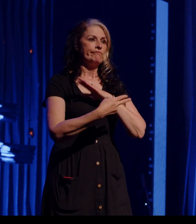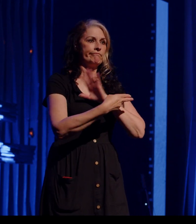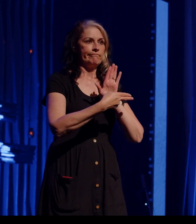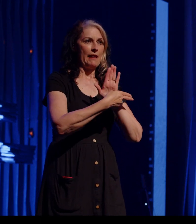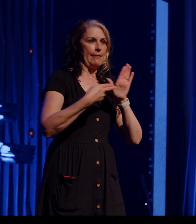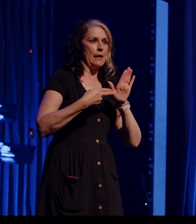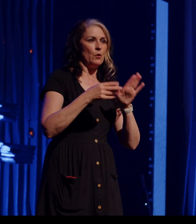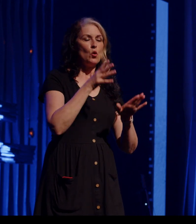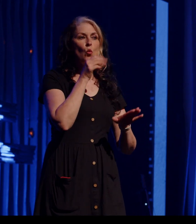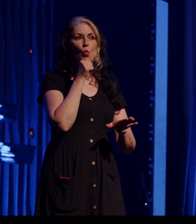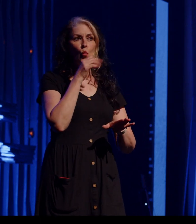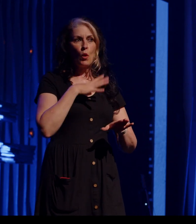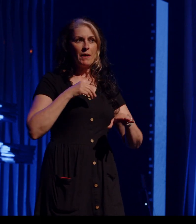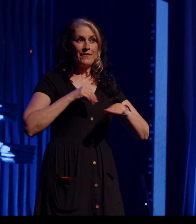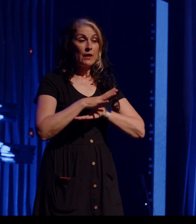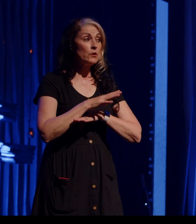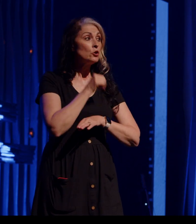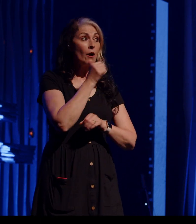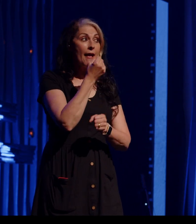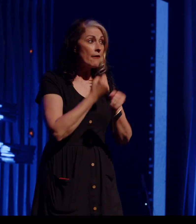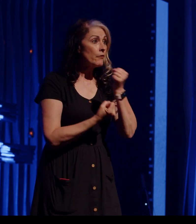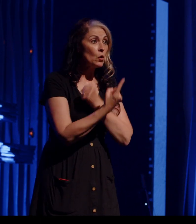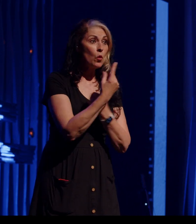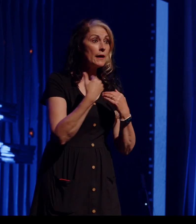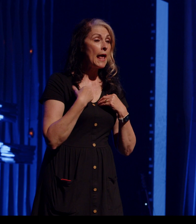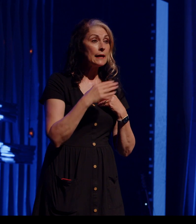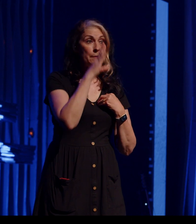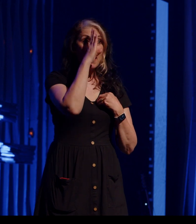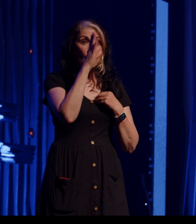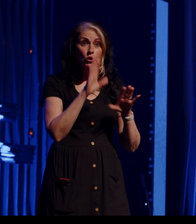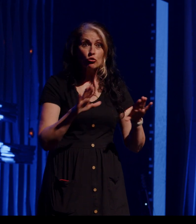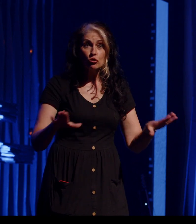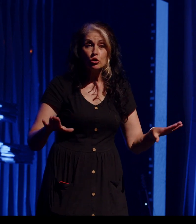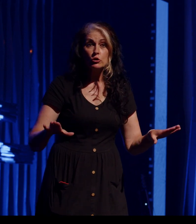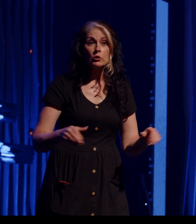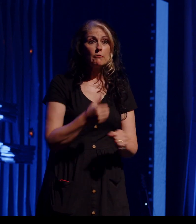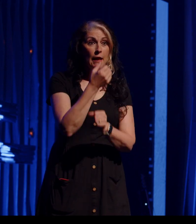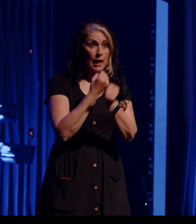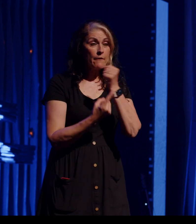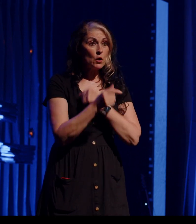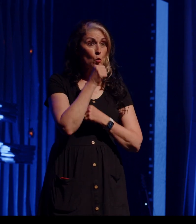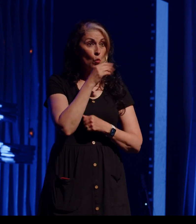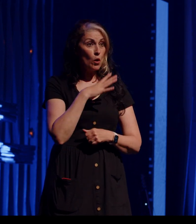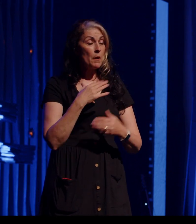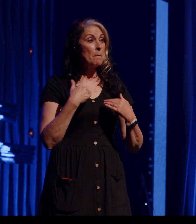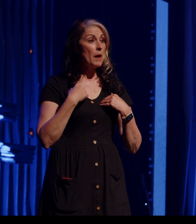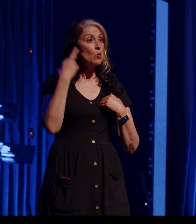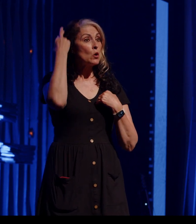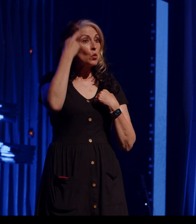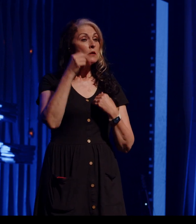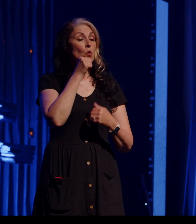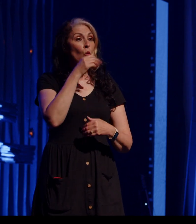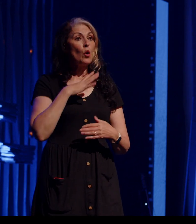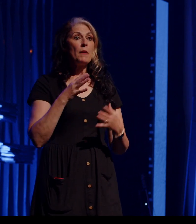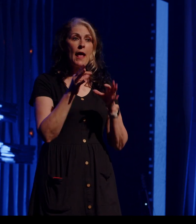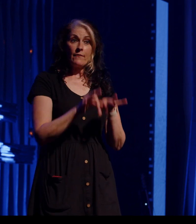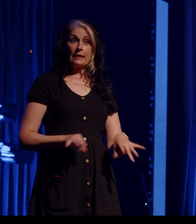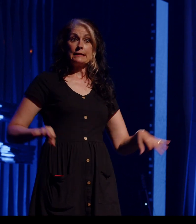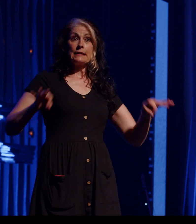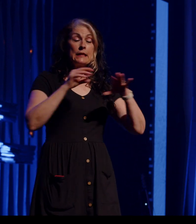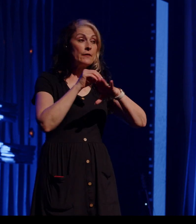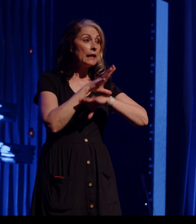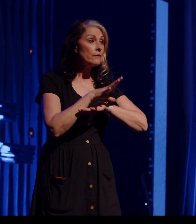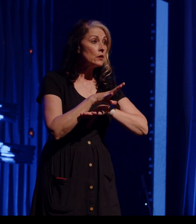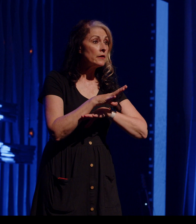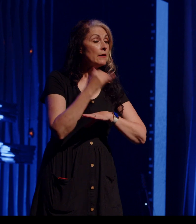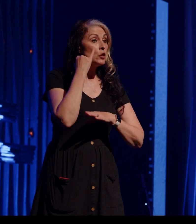influence? We realize everyone doesn't have biological children of their own, every woman, but we realize that women have significant influence